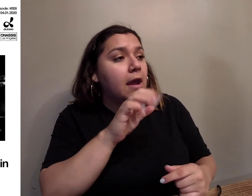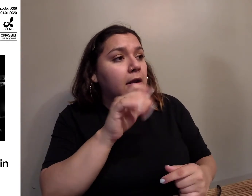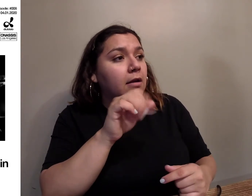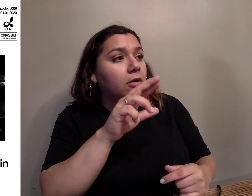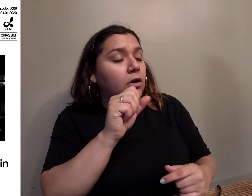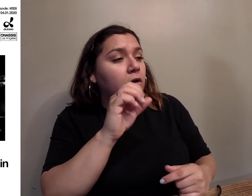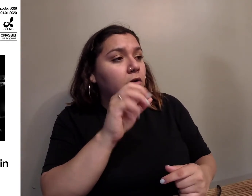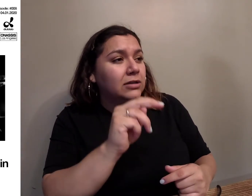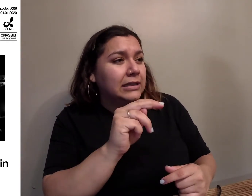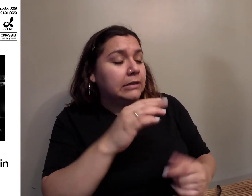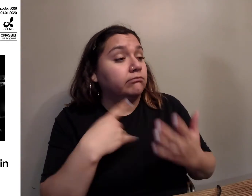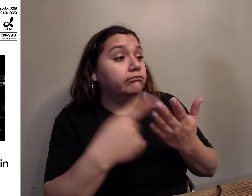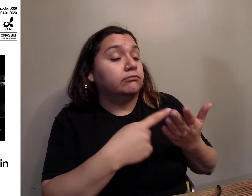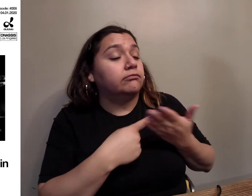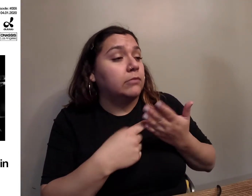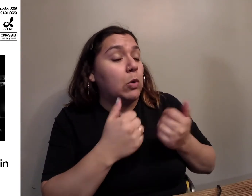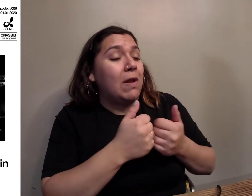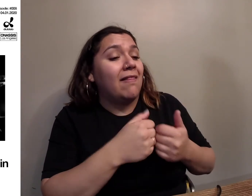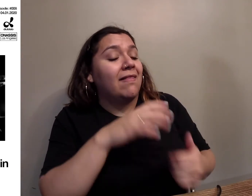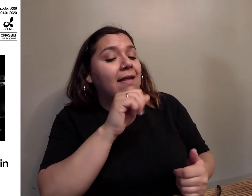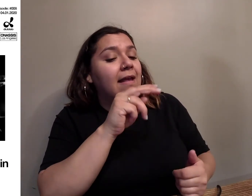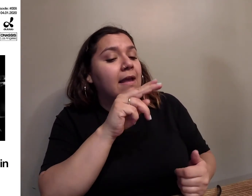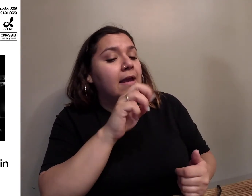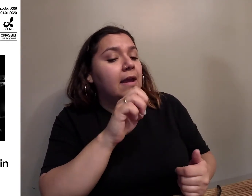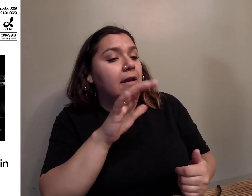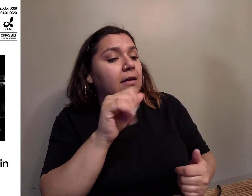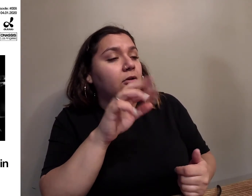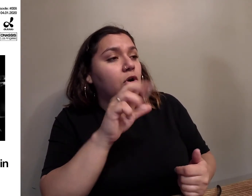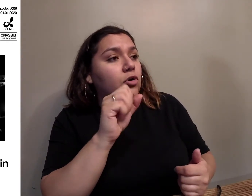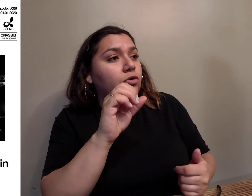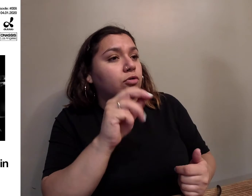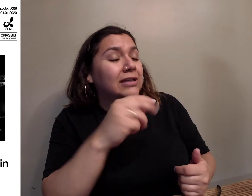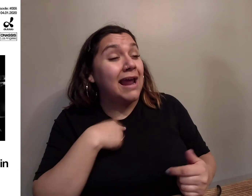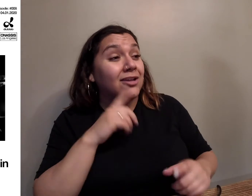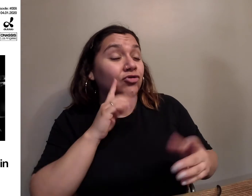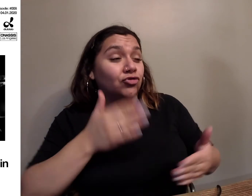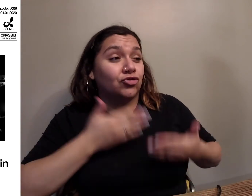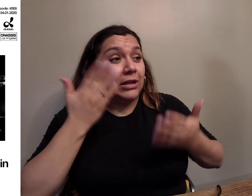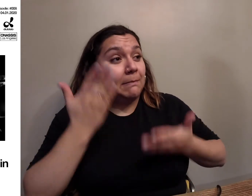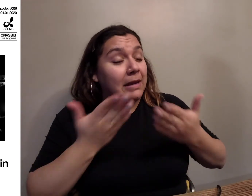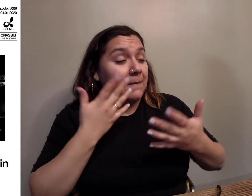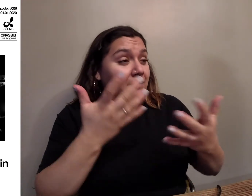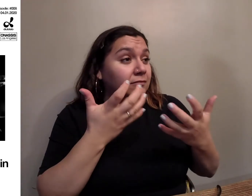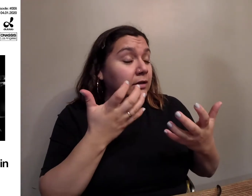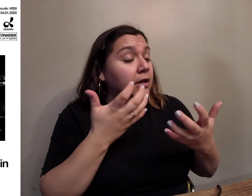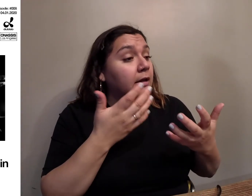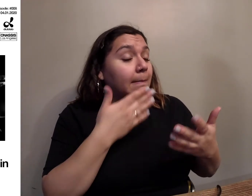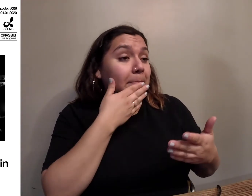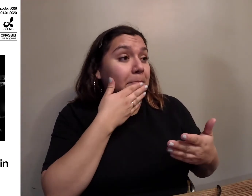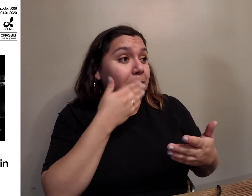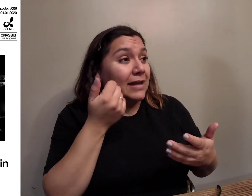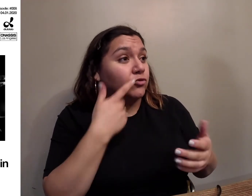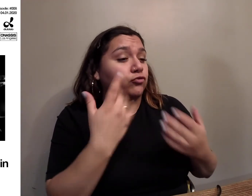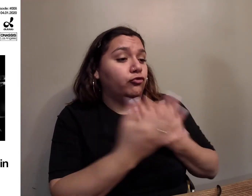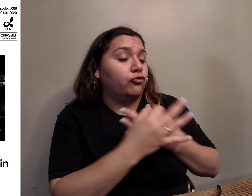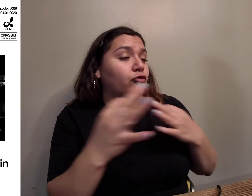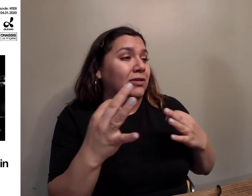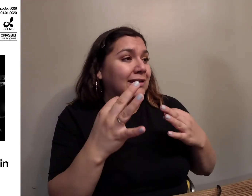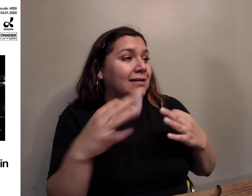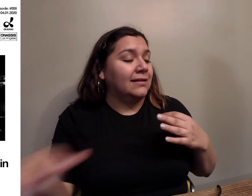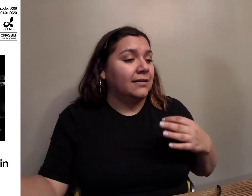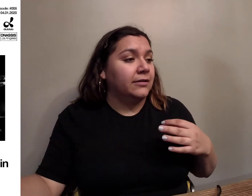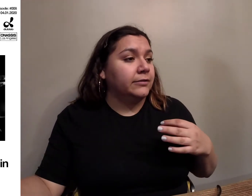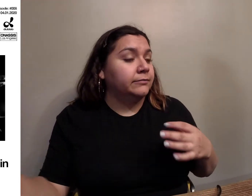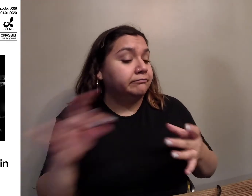dialogue with Anne Carson, I made the suggestion that it might be desirable to free the experience of